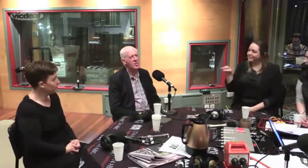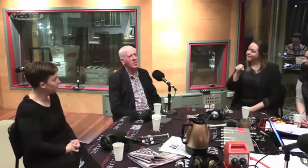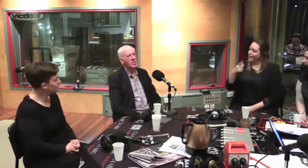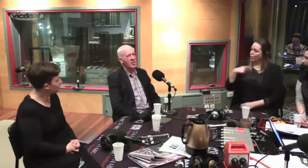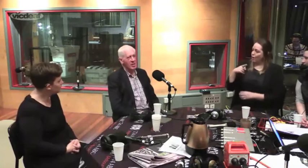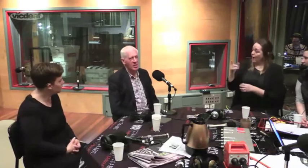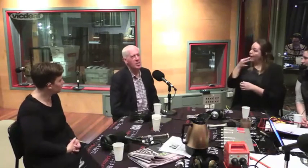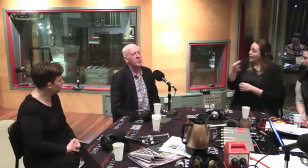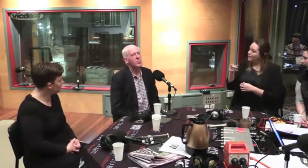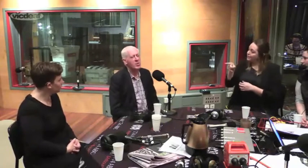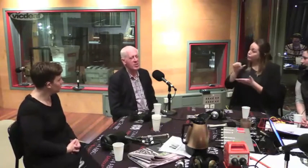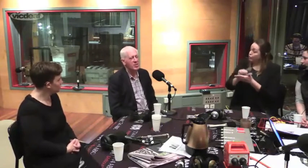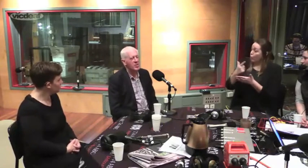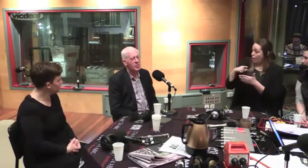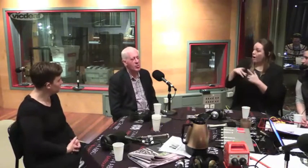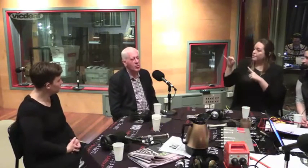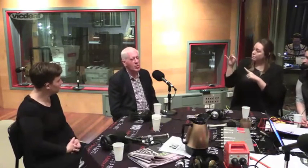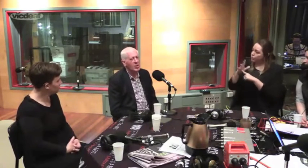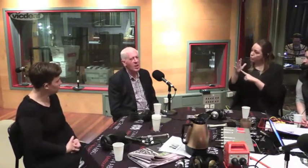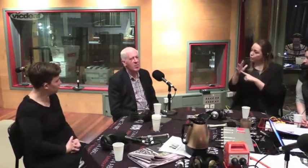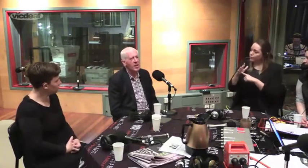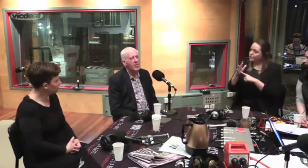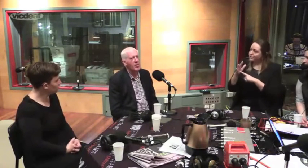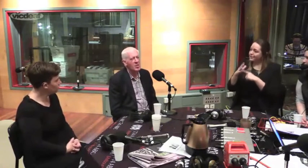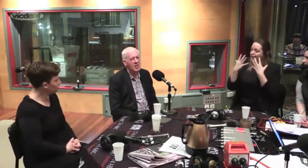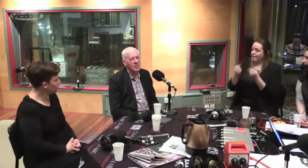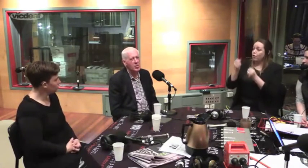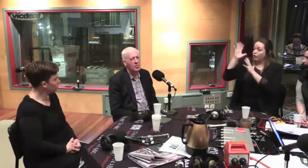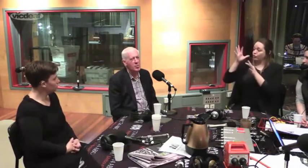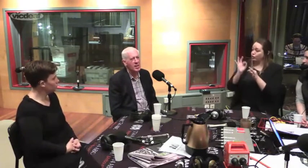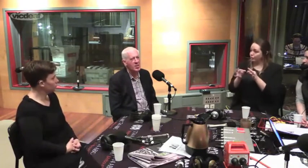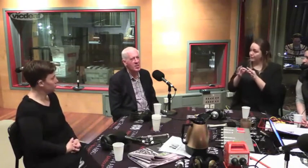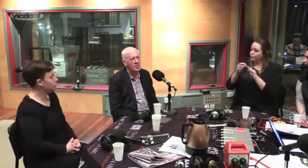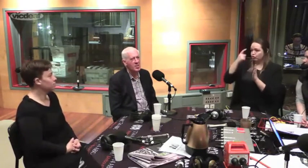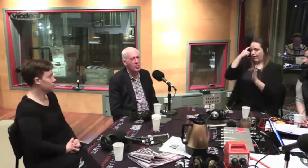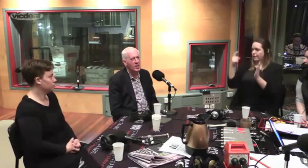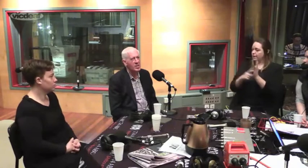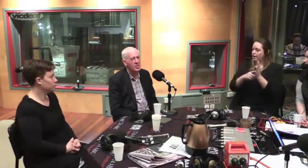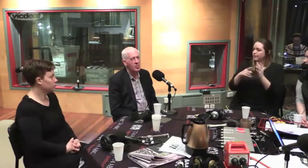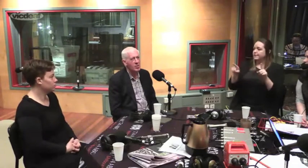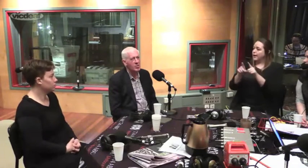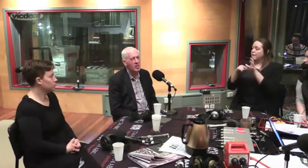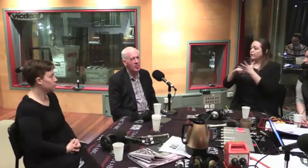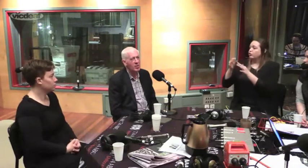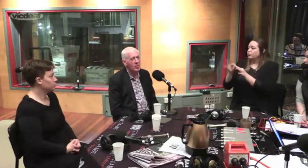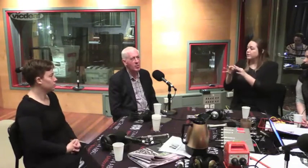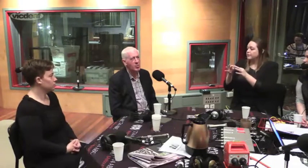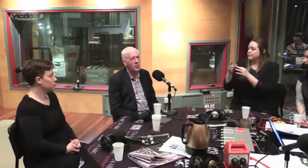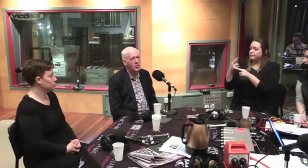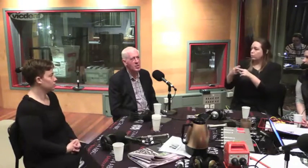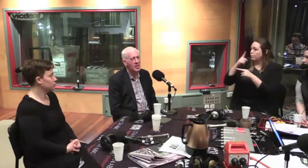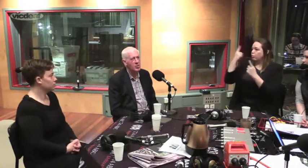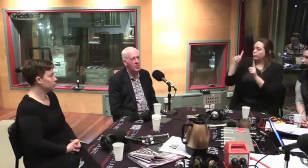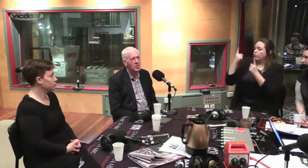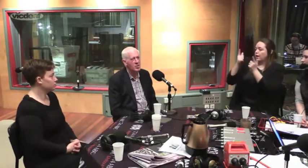Jen, isn't it, that it's so important to have Auslan interpreters recognised in the same way as interpreters for people